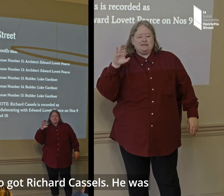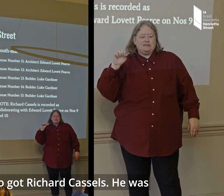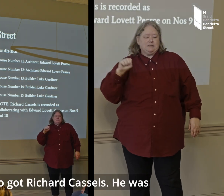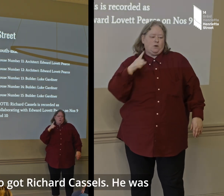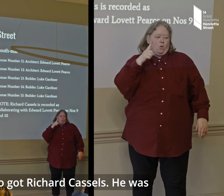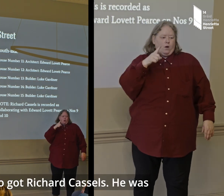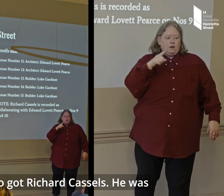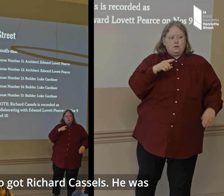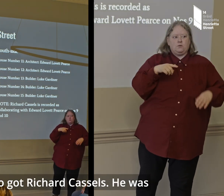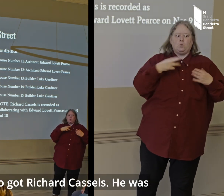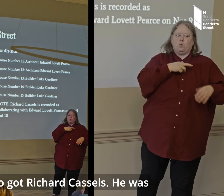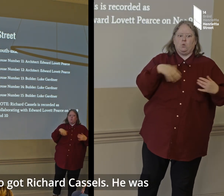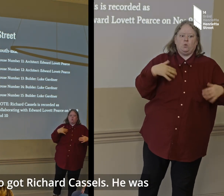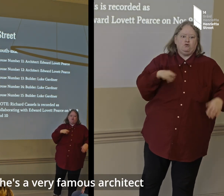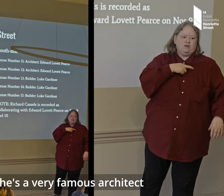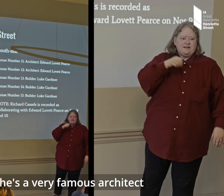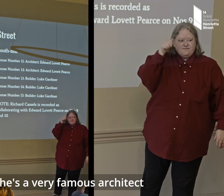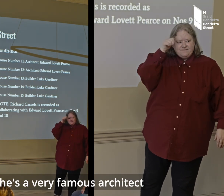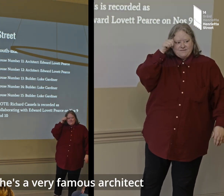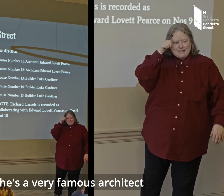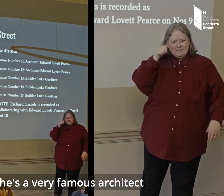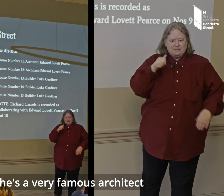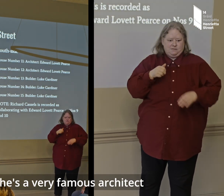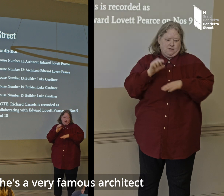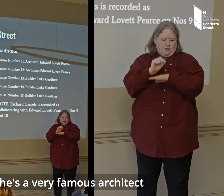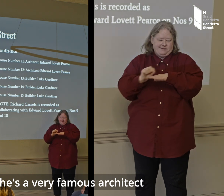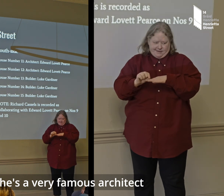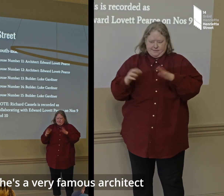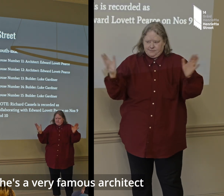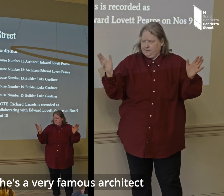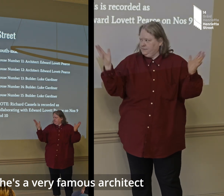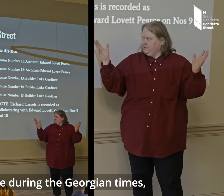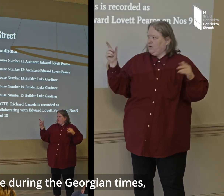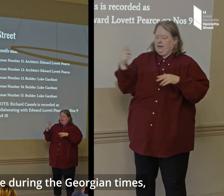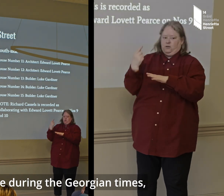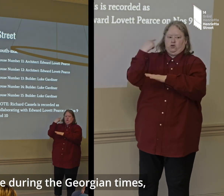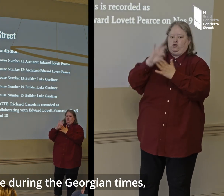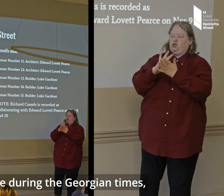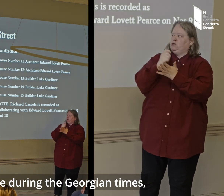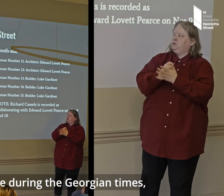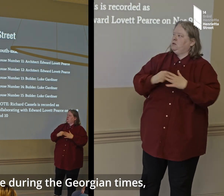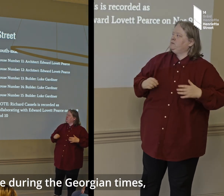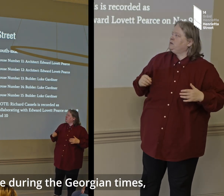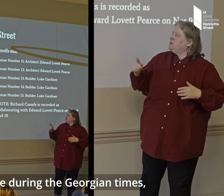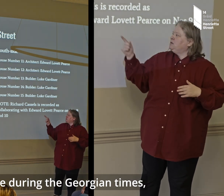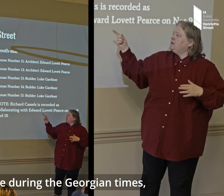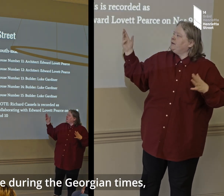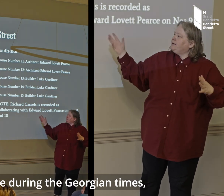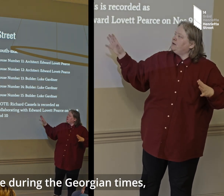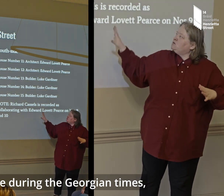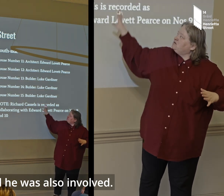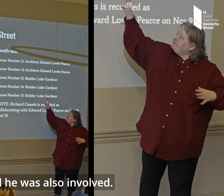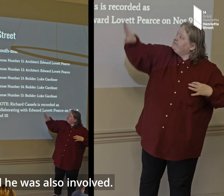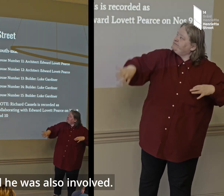You've also got Richard Castles. He was listed as, he's a very famous architect at the time during